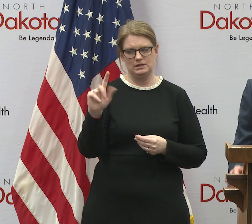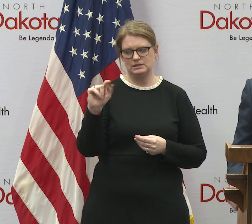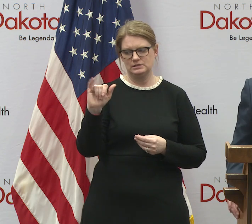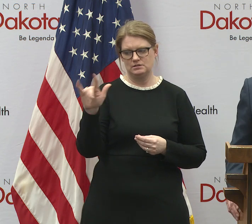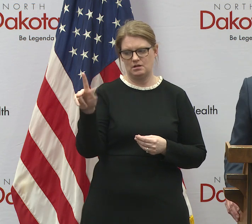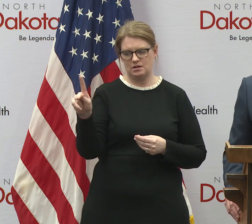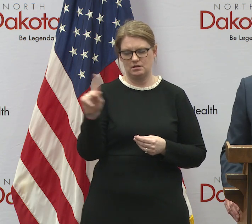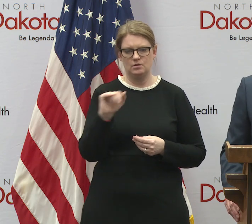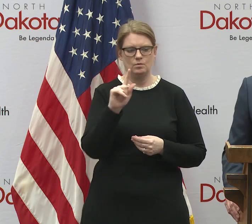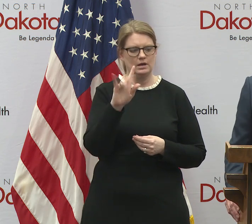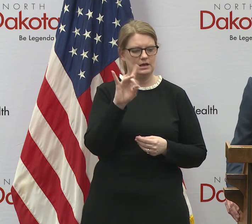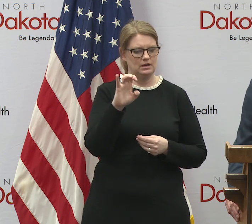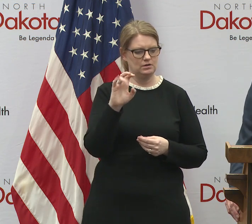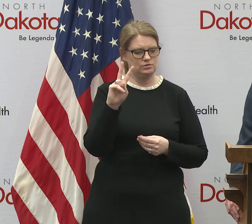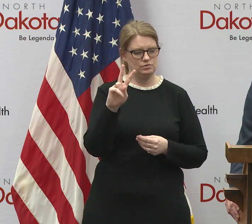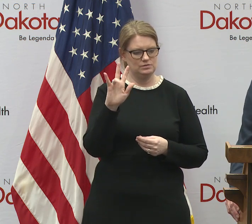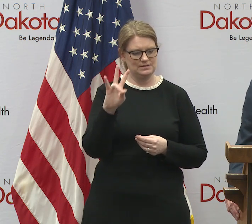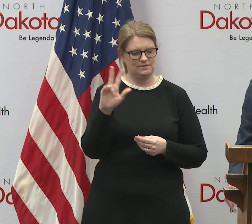1-800-273-TALK, or that's